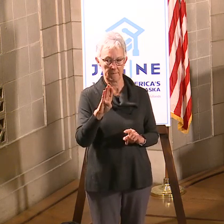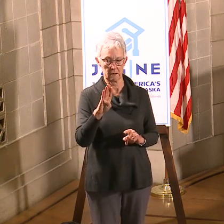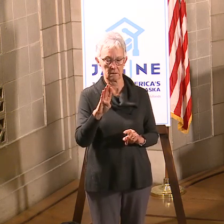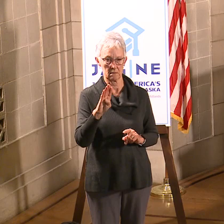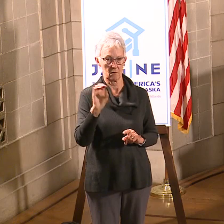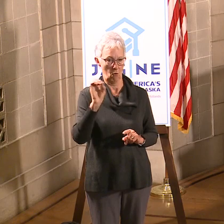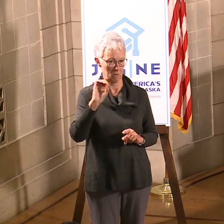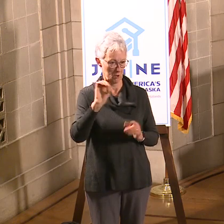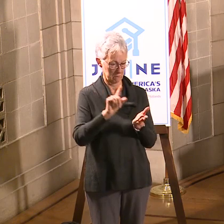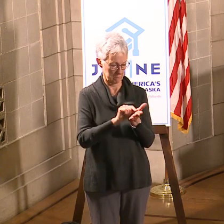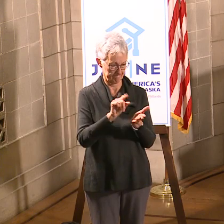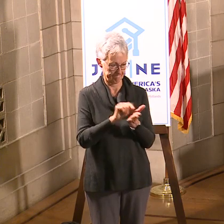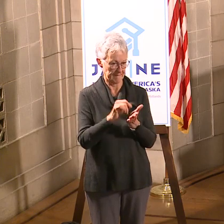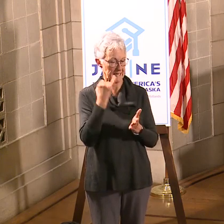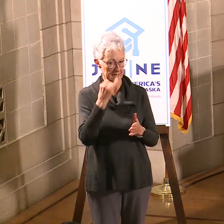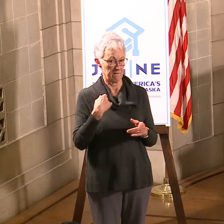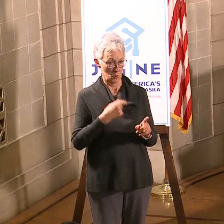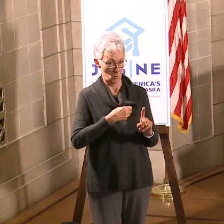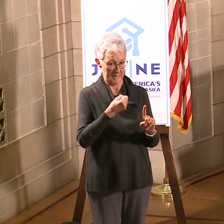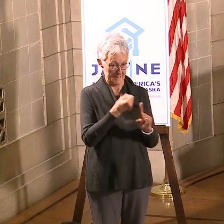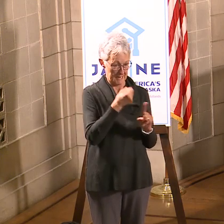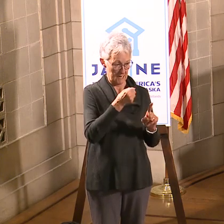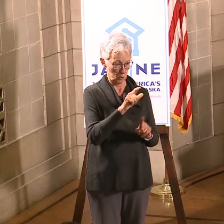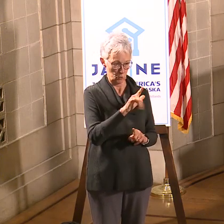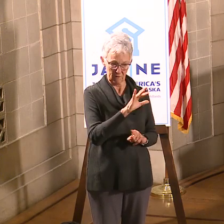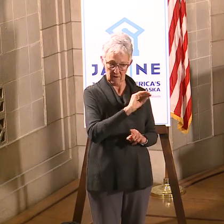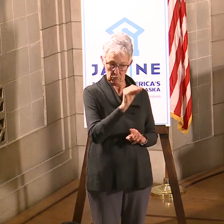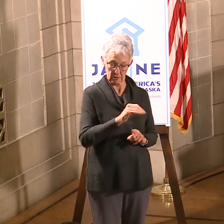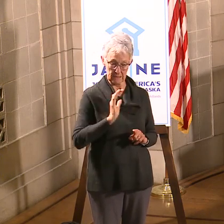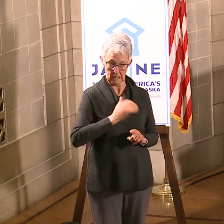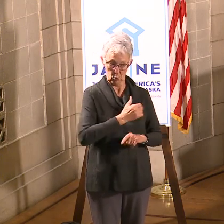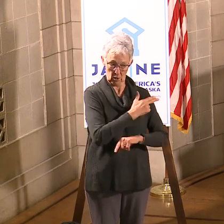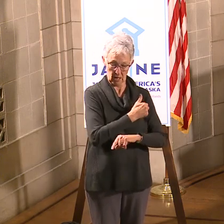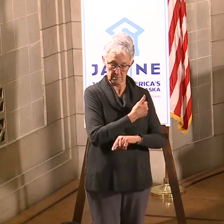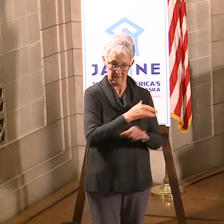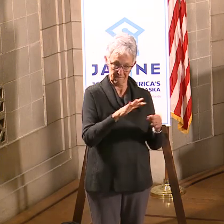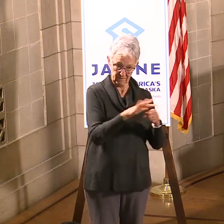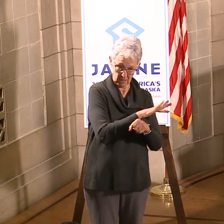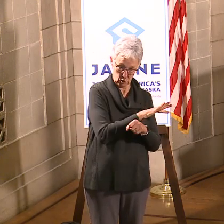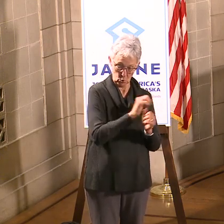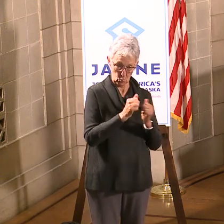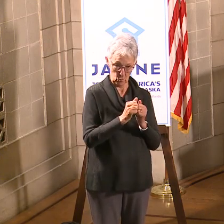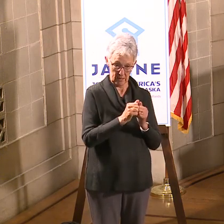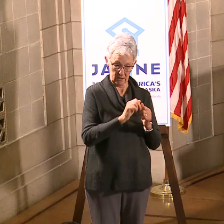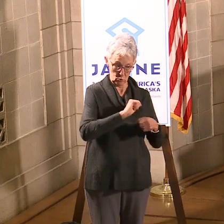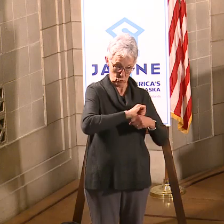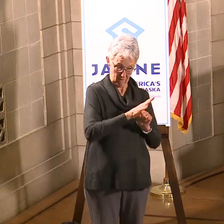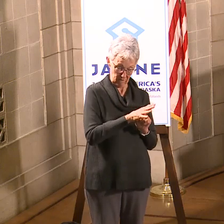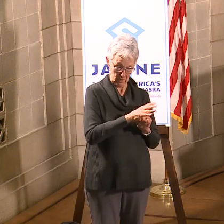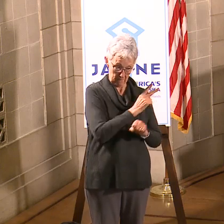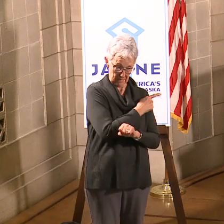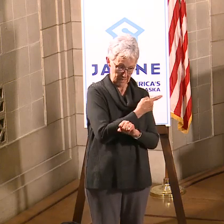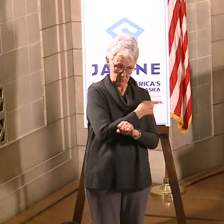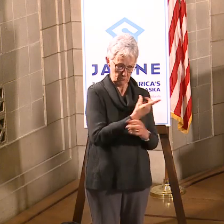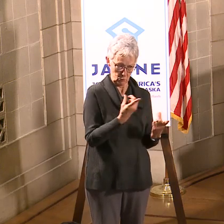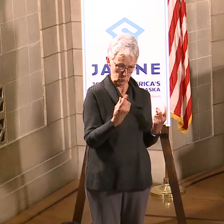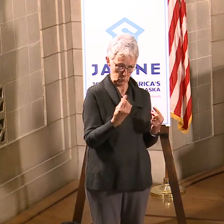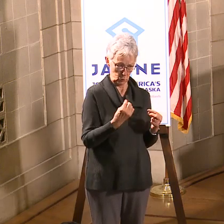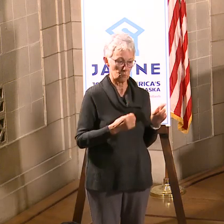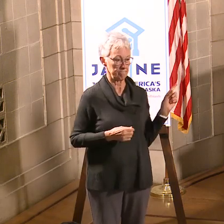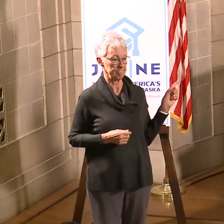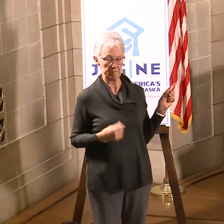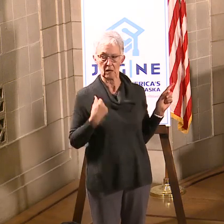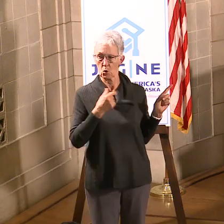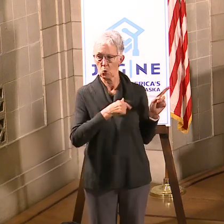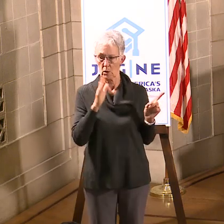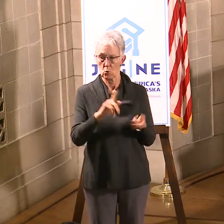that 25% threshold, what will be the process? We will issue another directed health measure, and then